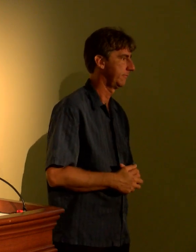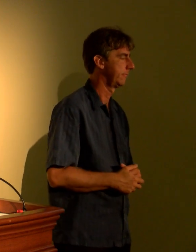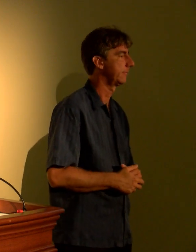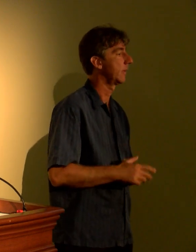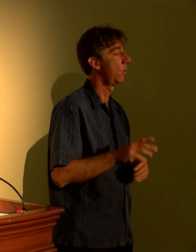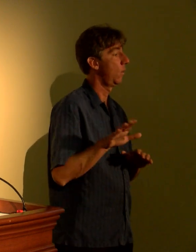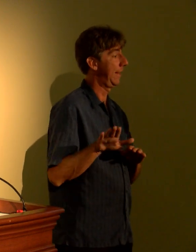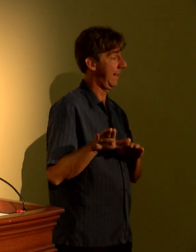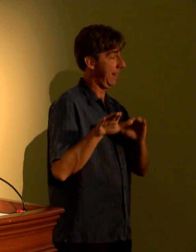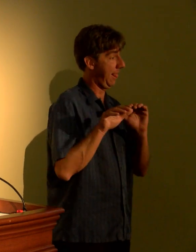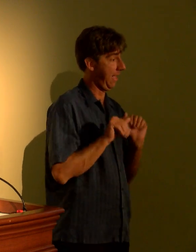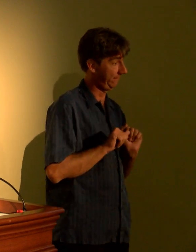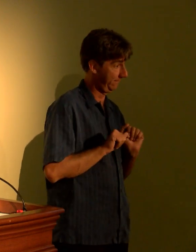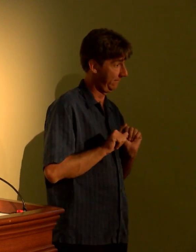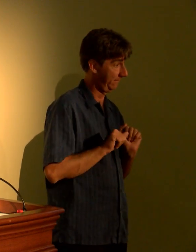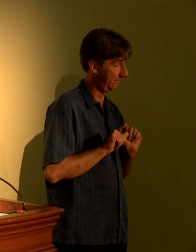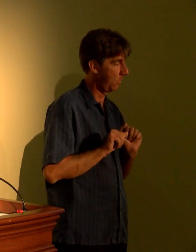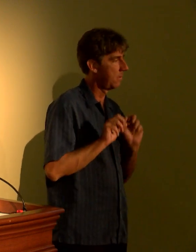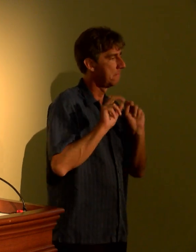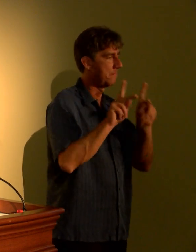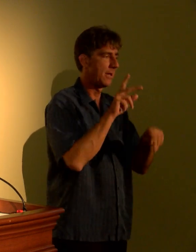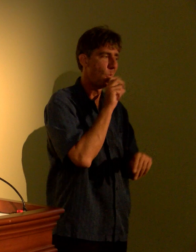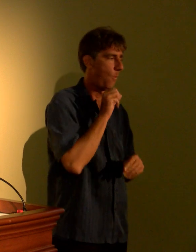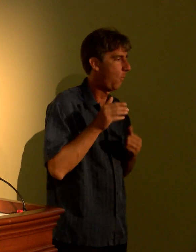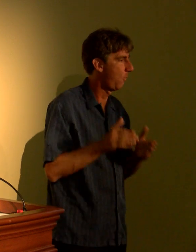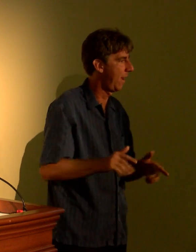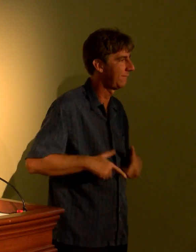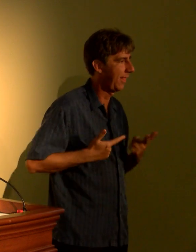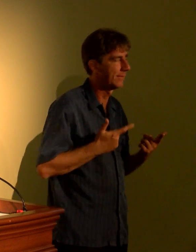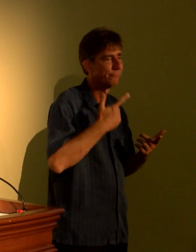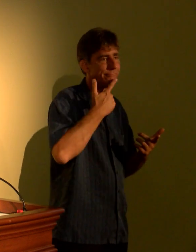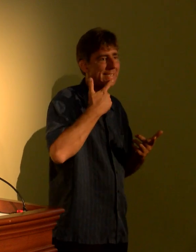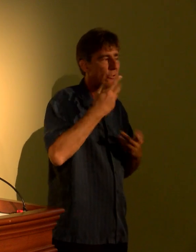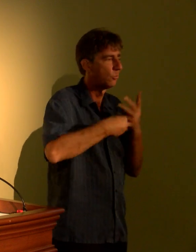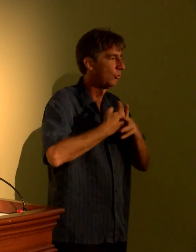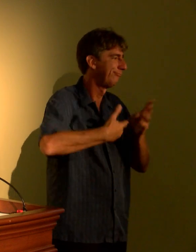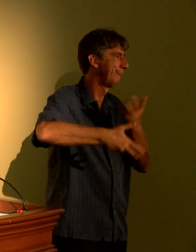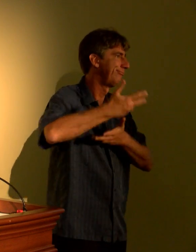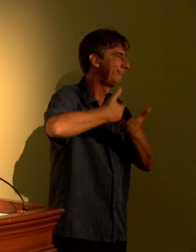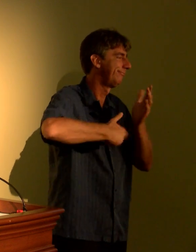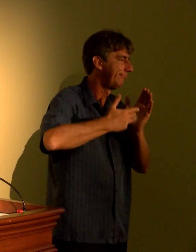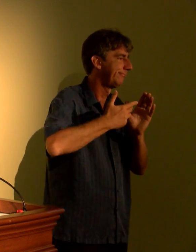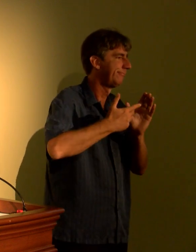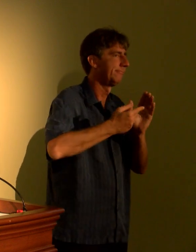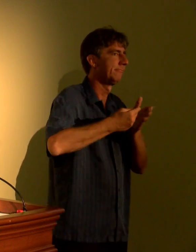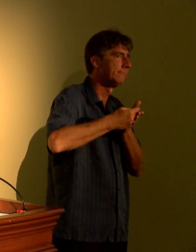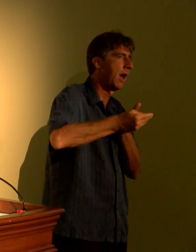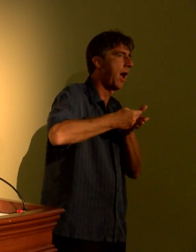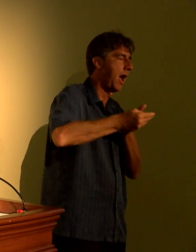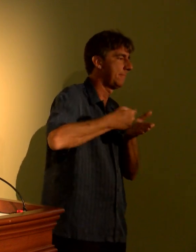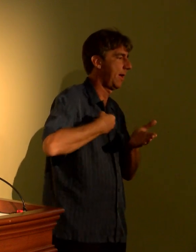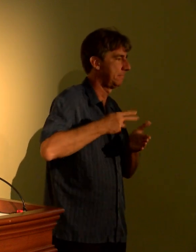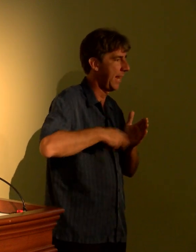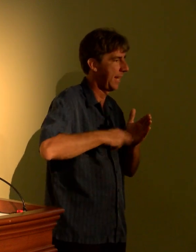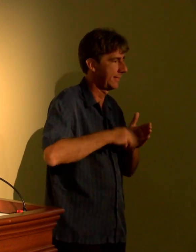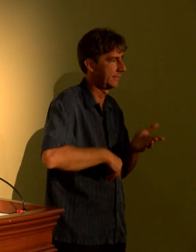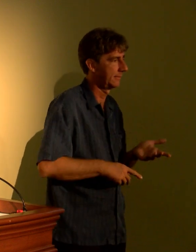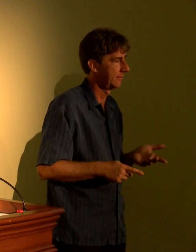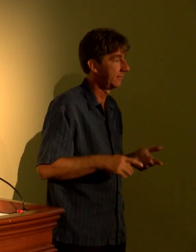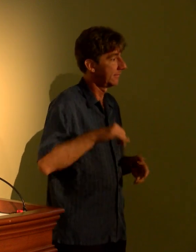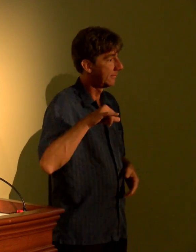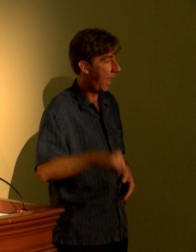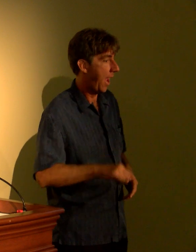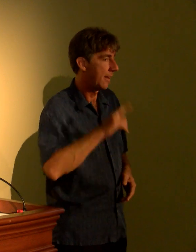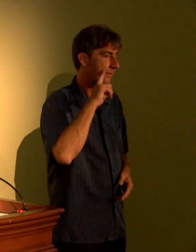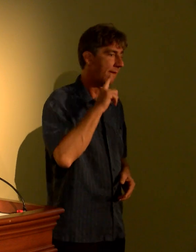left, he went back to his old way of life, went back to the hearing community that had patronized him as a portrait painter, did not stay to